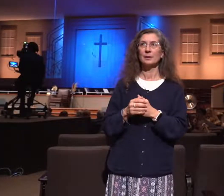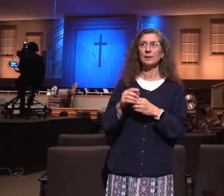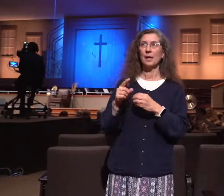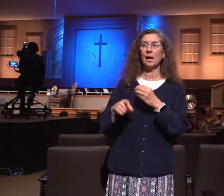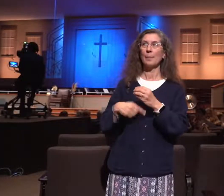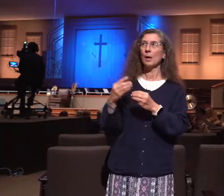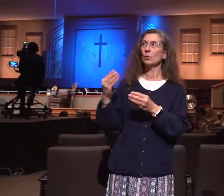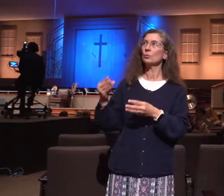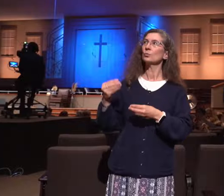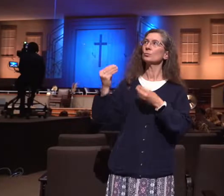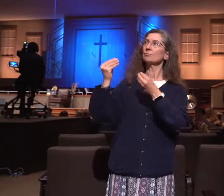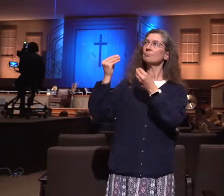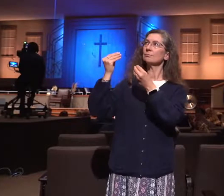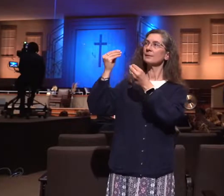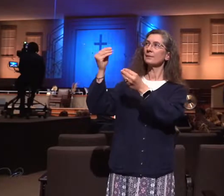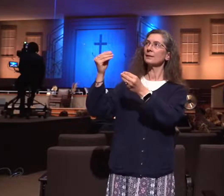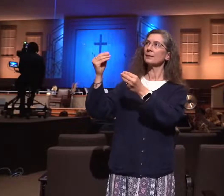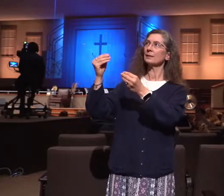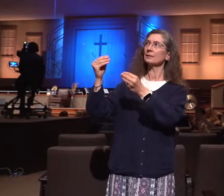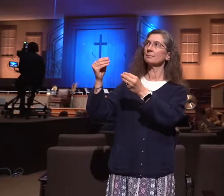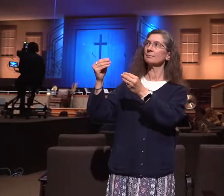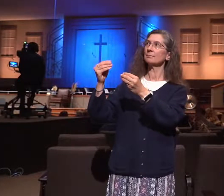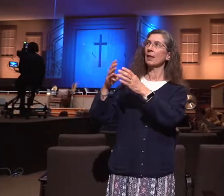extravagant giving.